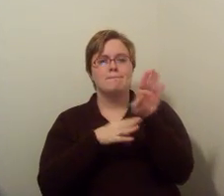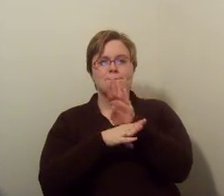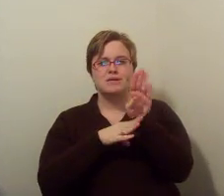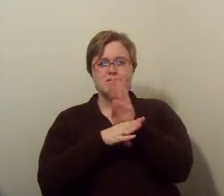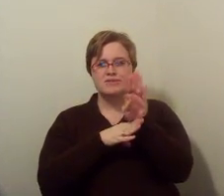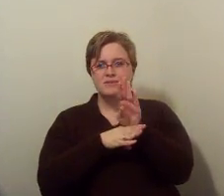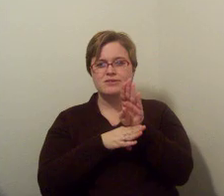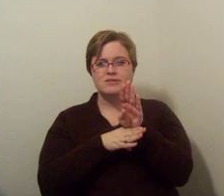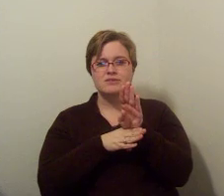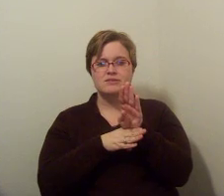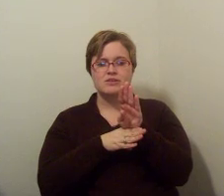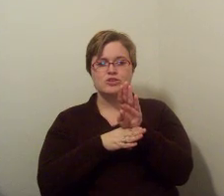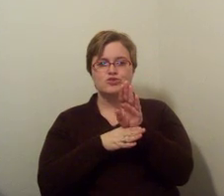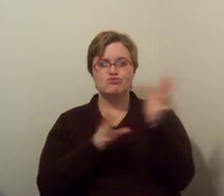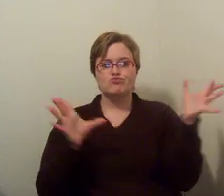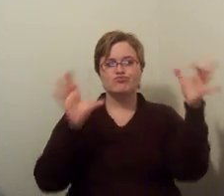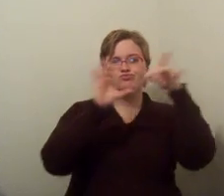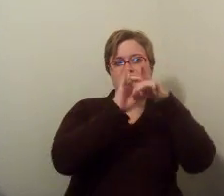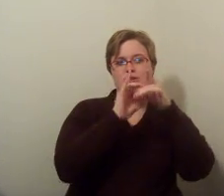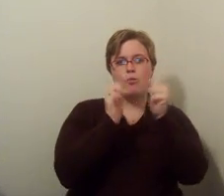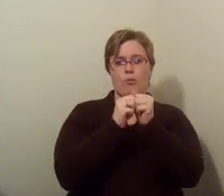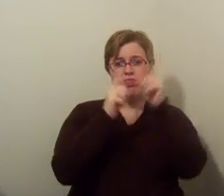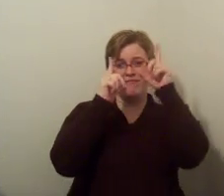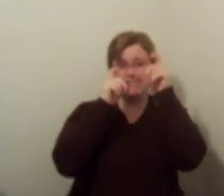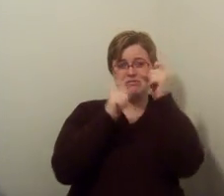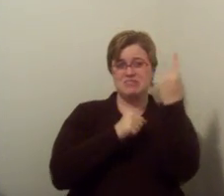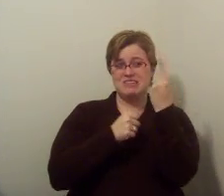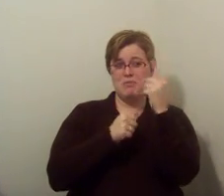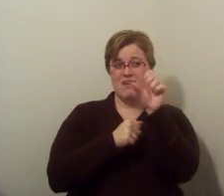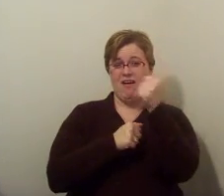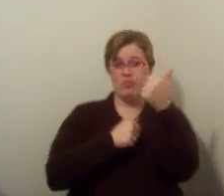that would go along with the photography. Is there something else that you're kind of interested in?